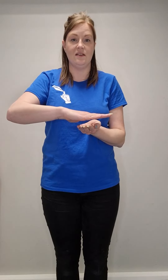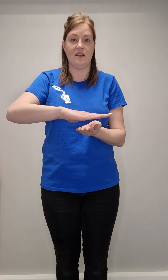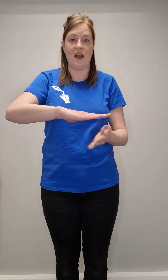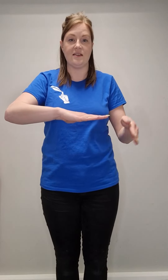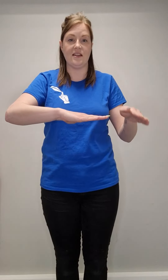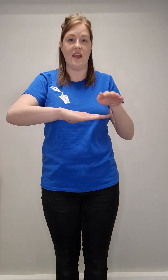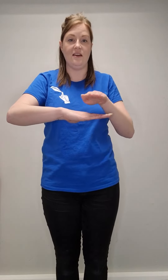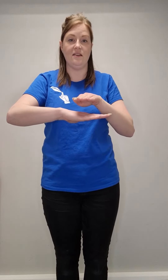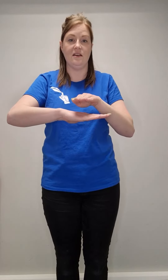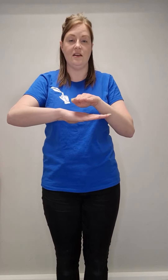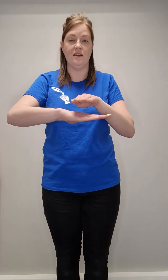And again,